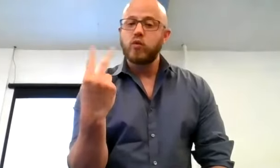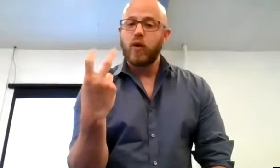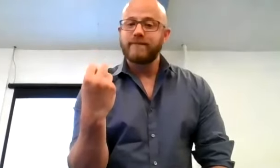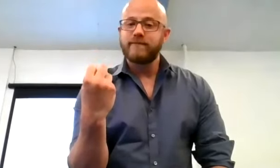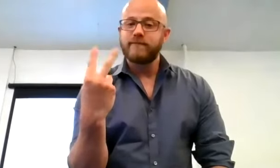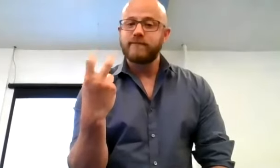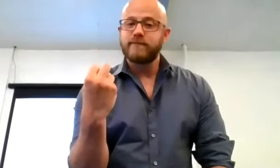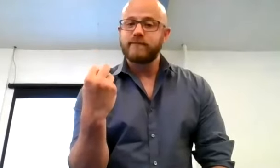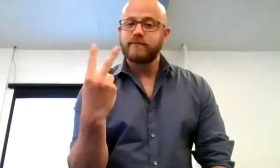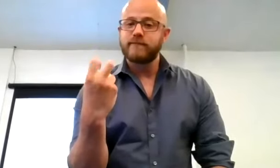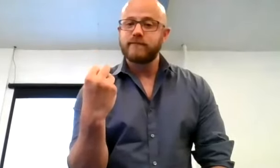12.